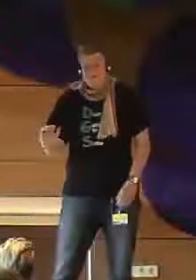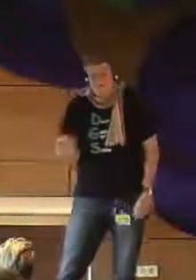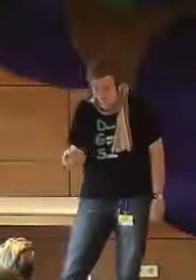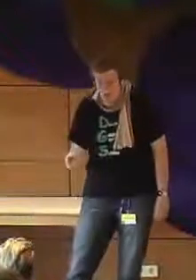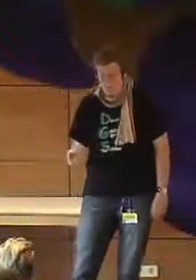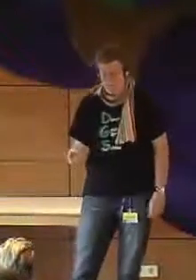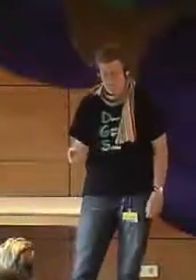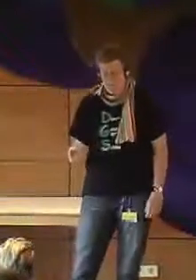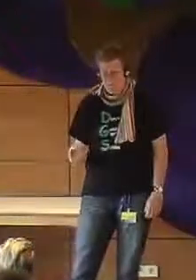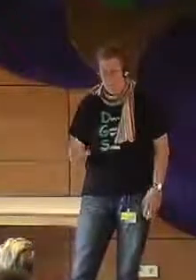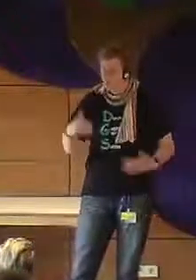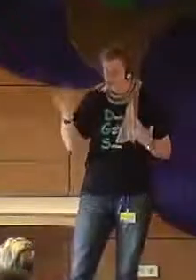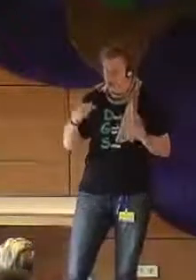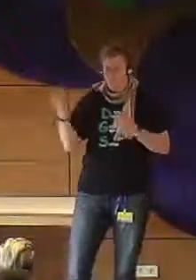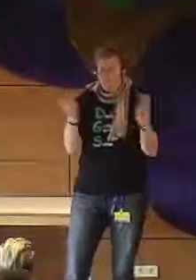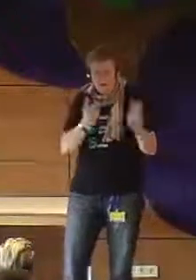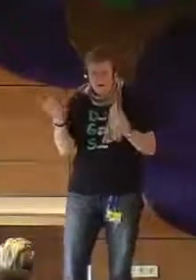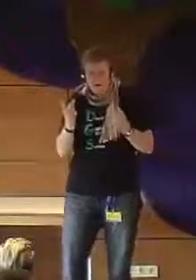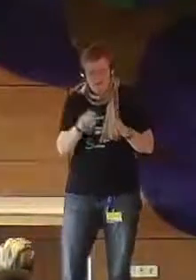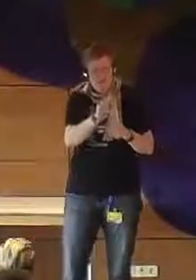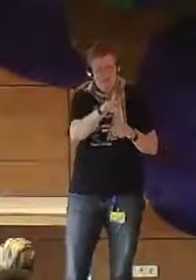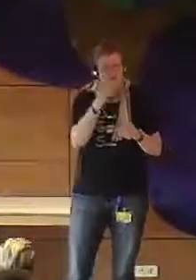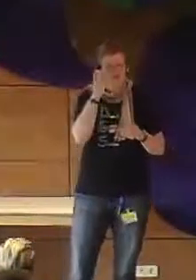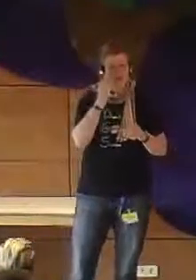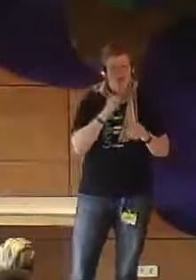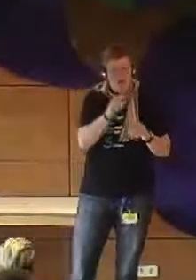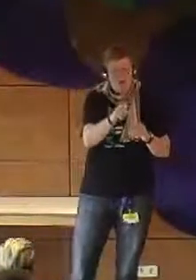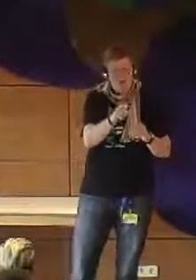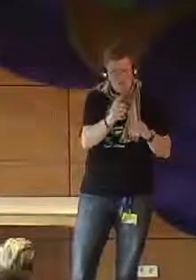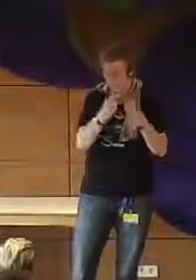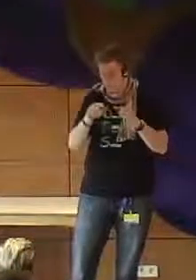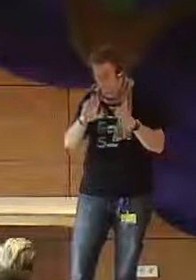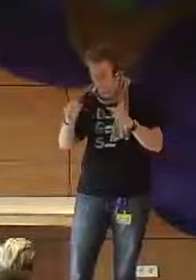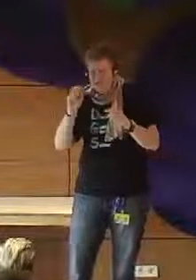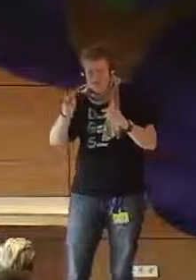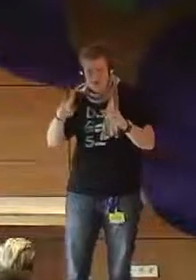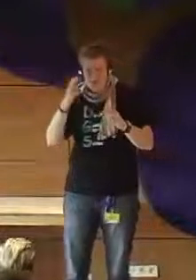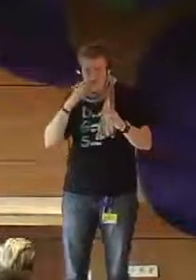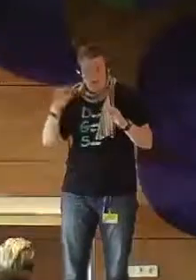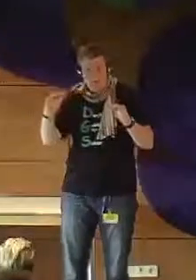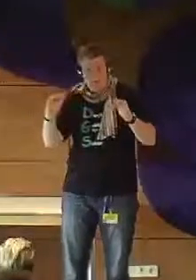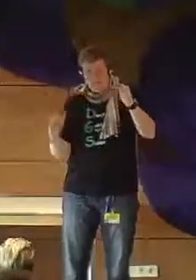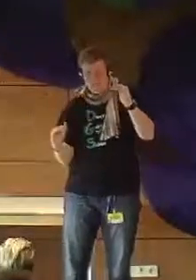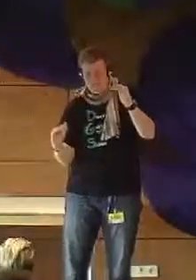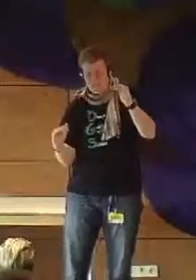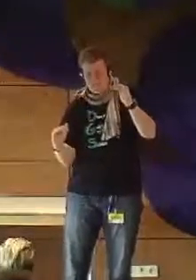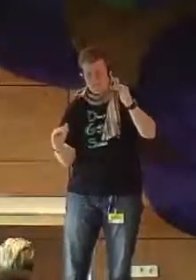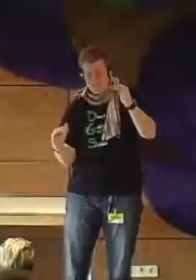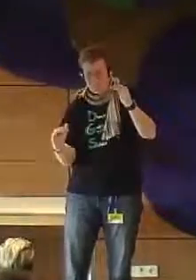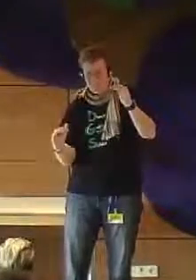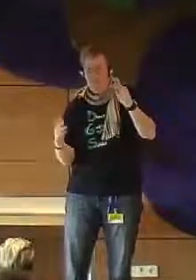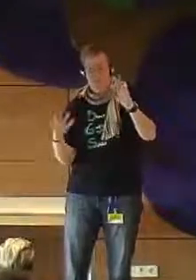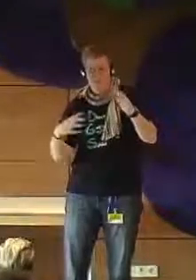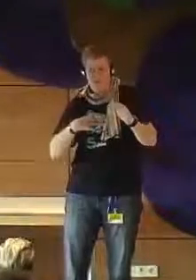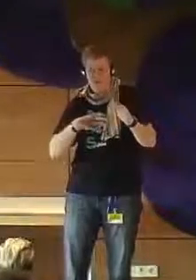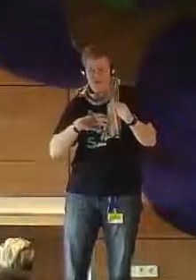there. So it's an assessment of the biological age of your body. And we know that in CHARGE syndrome, generally,